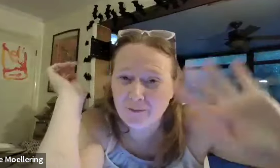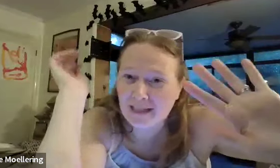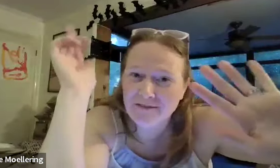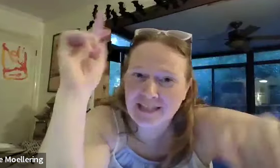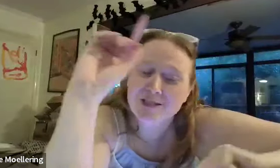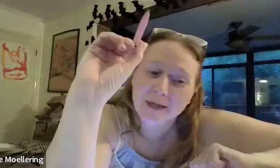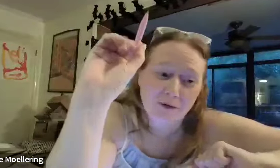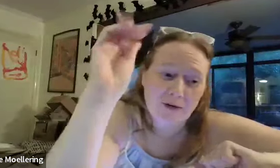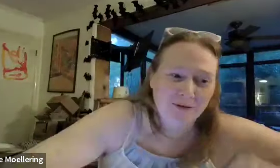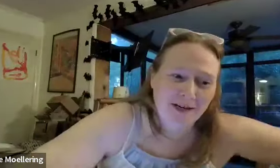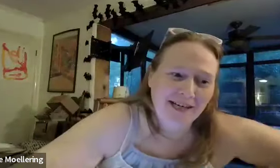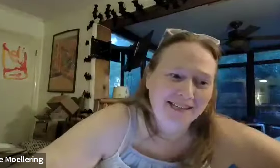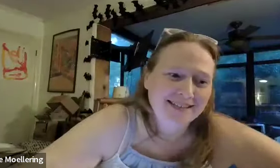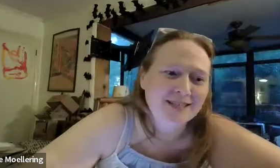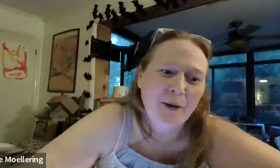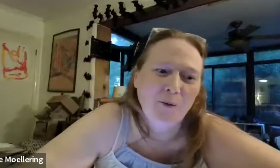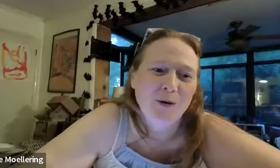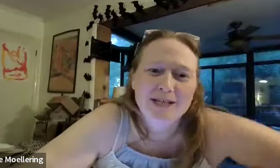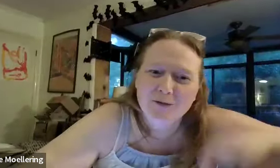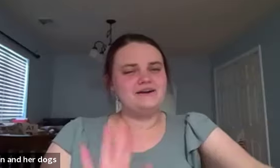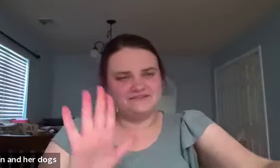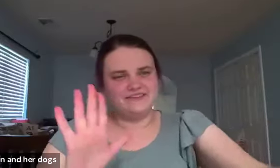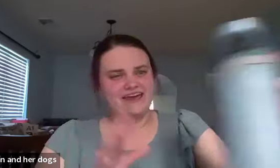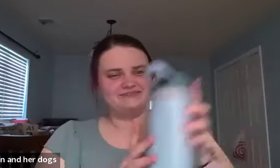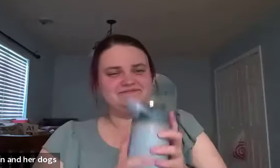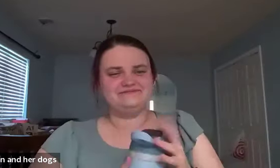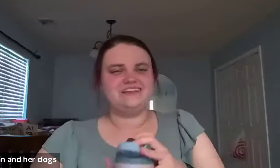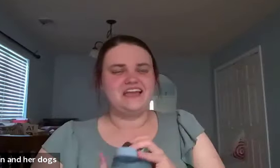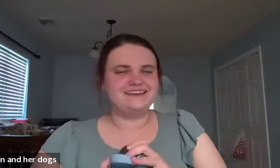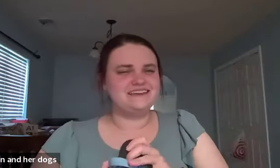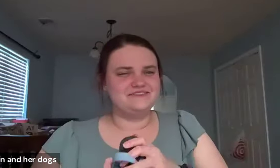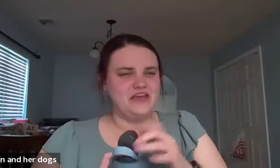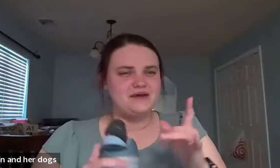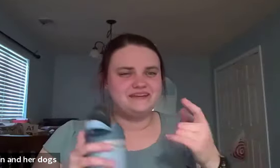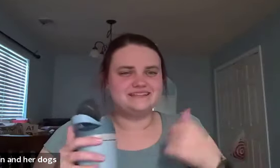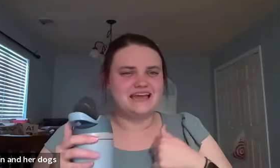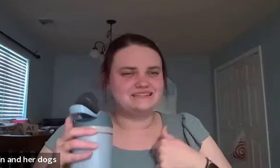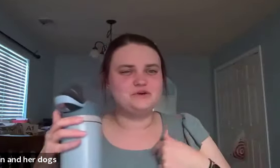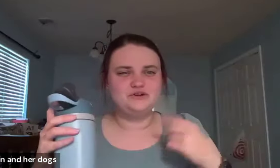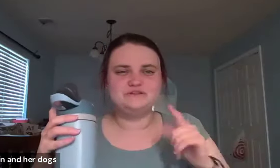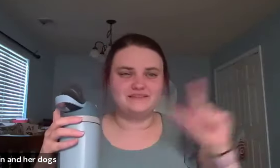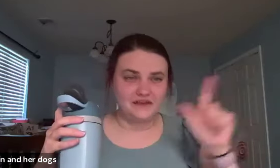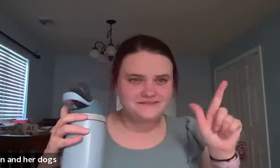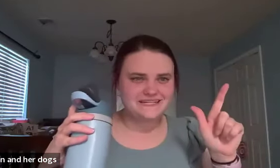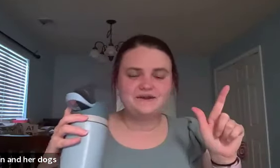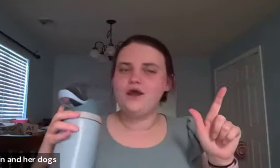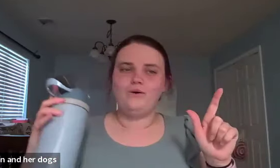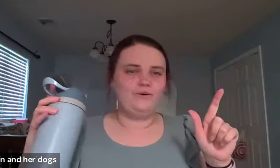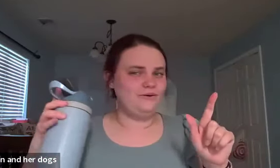with my left hand, so I can write with my right hand. So it's throwing me off a little bit. I can give you that because as someone who's a lefty,